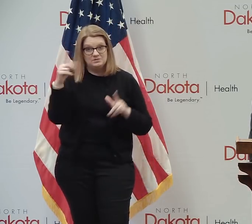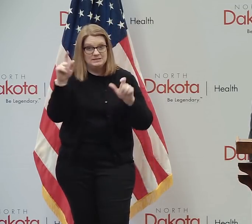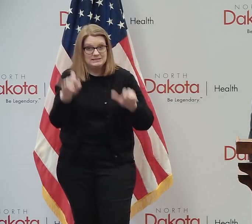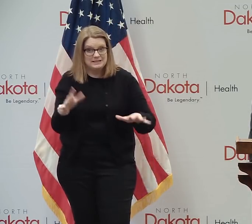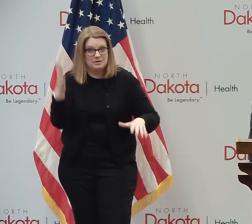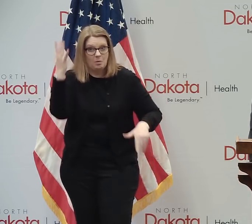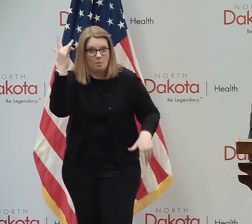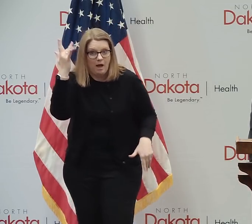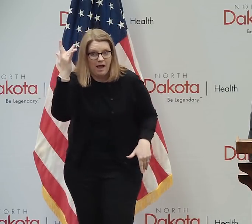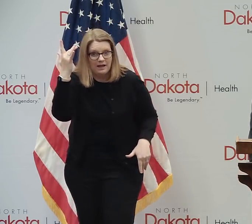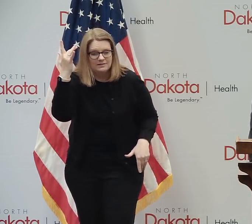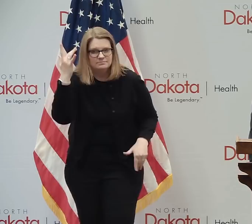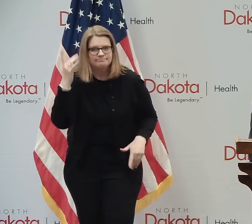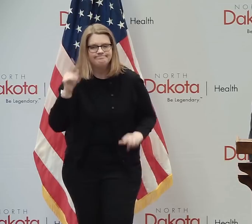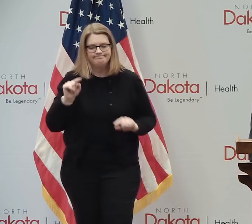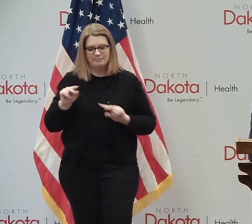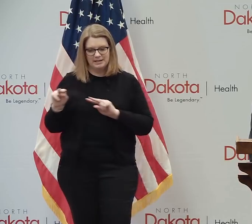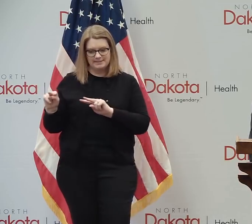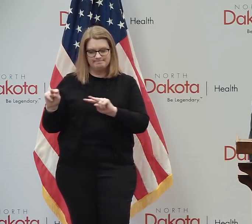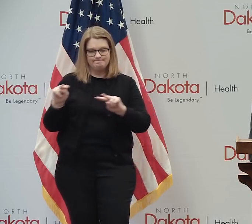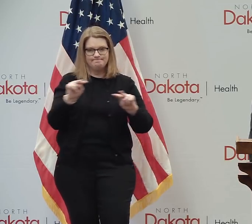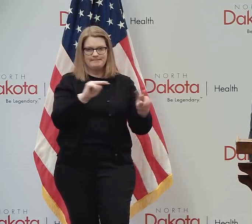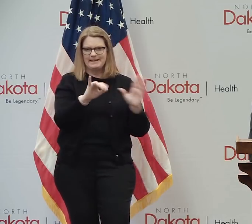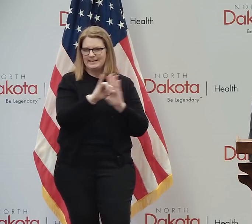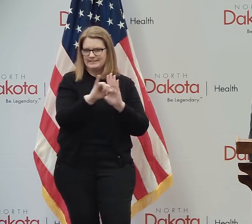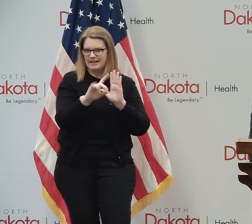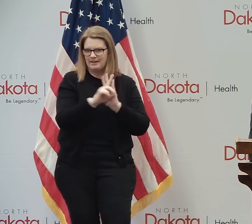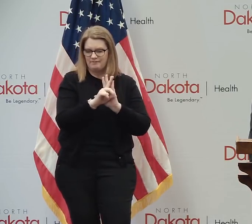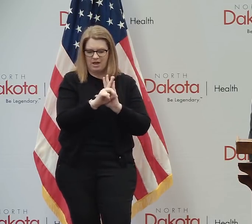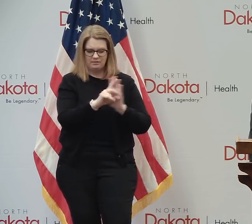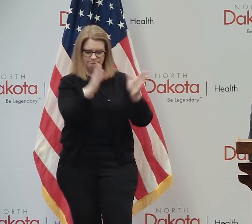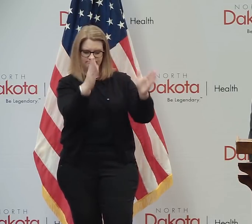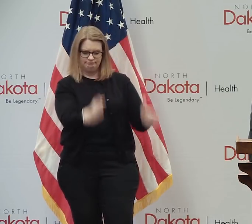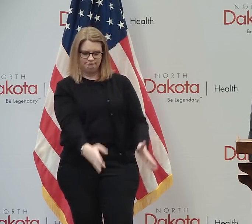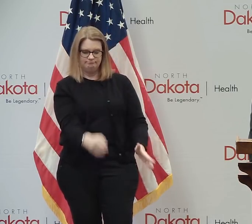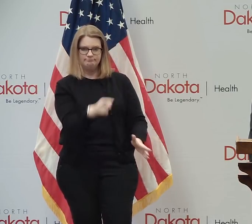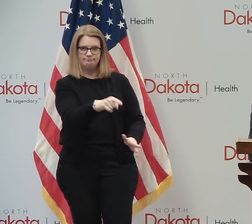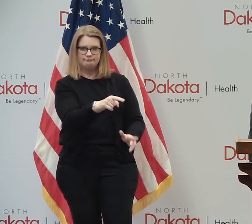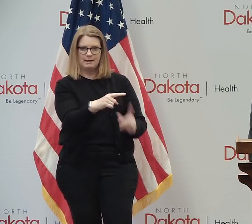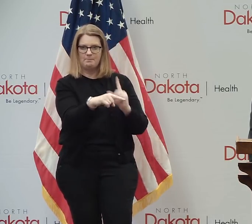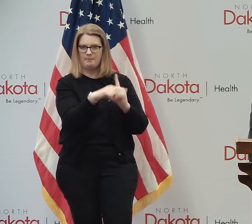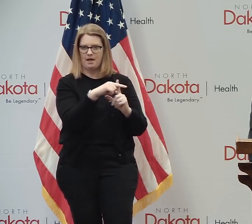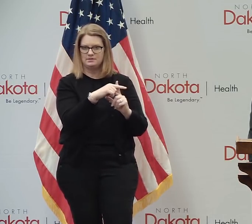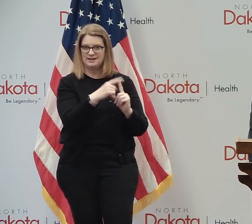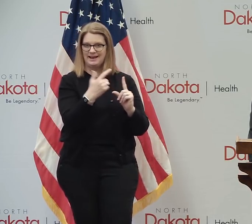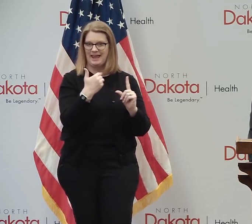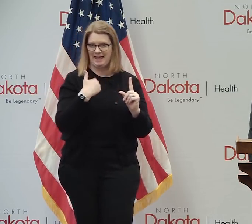can identify those people who are positive and have this